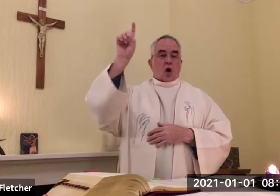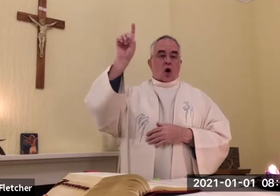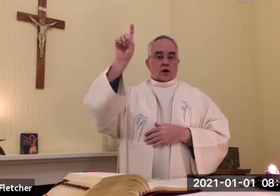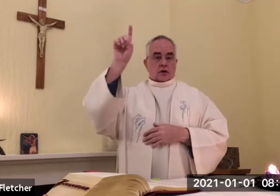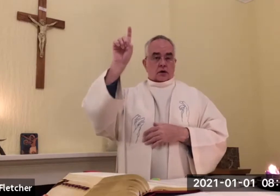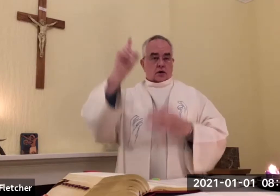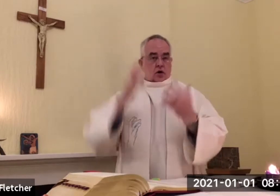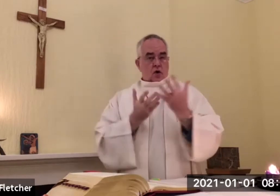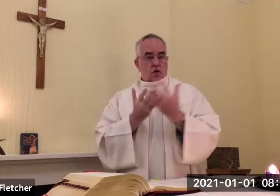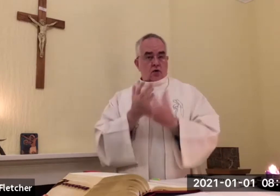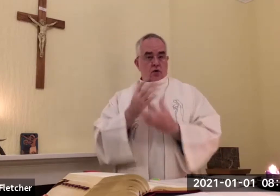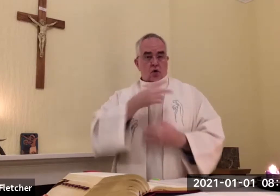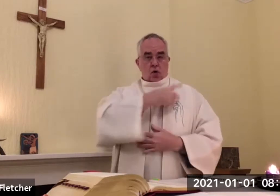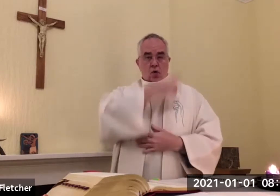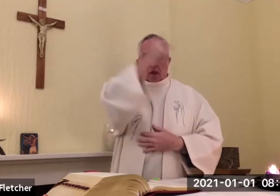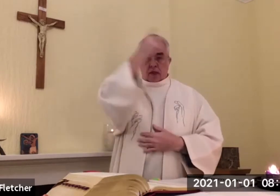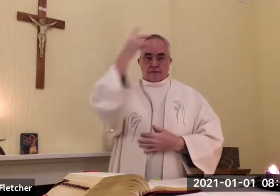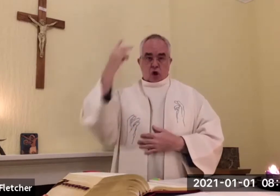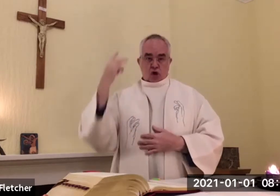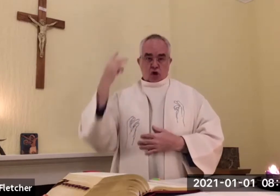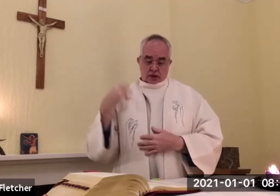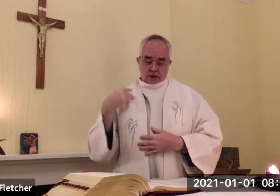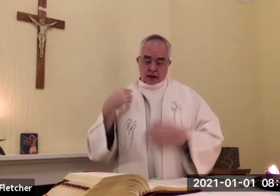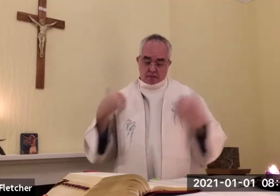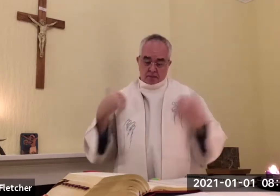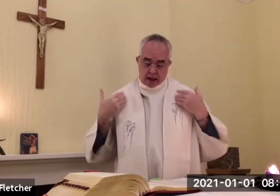God, through the Virgin Mary,